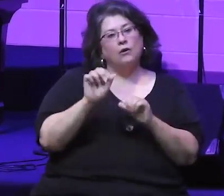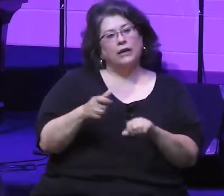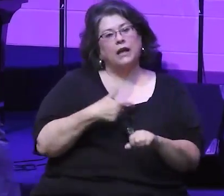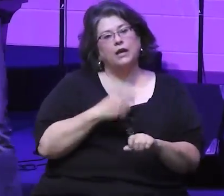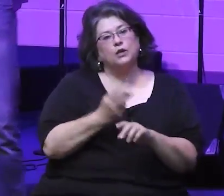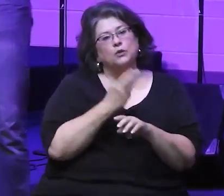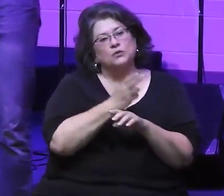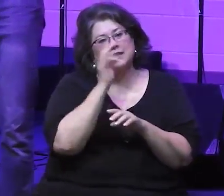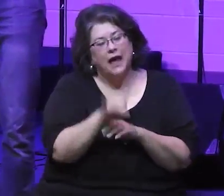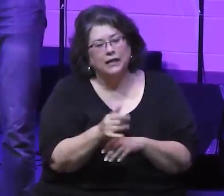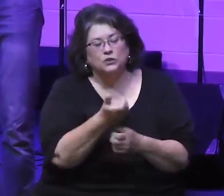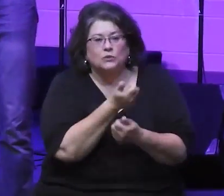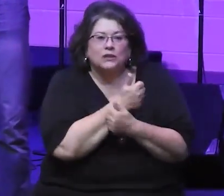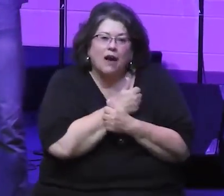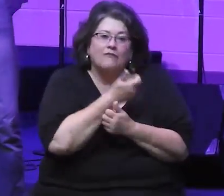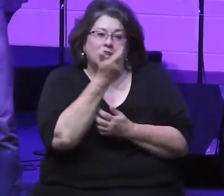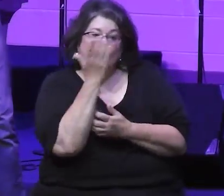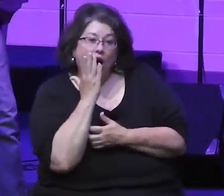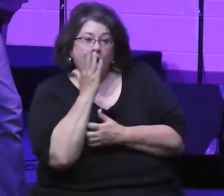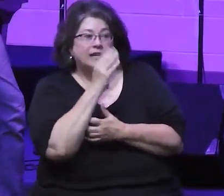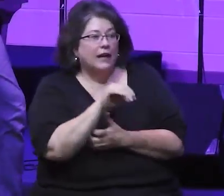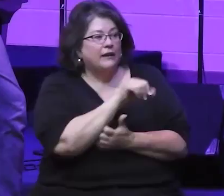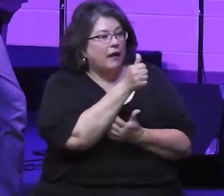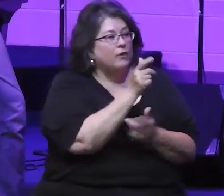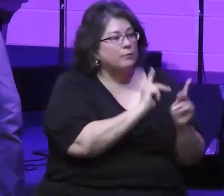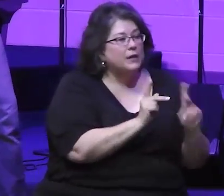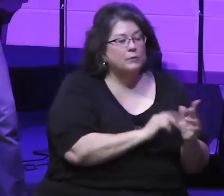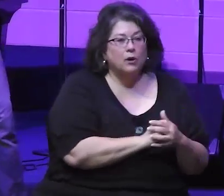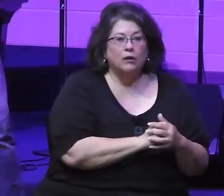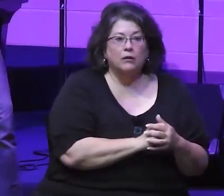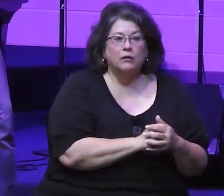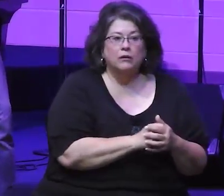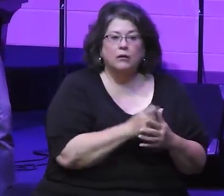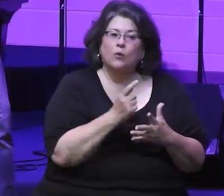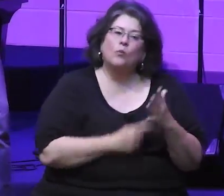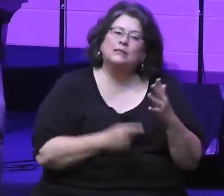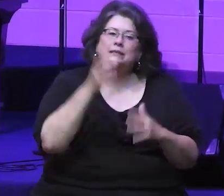others? I never answered really along the way of what's the concept of investment?